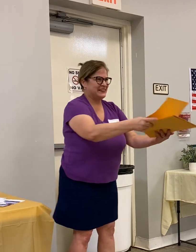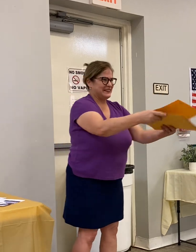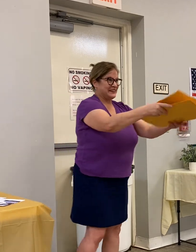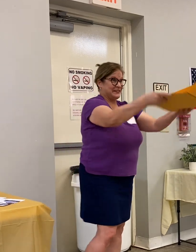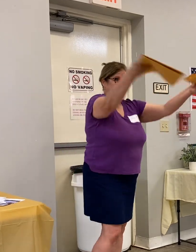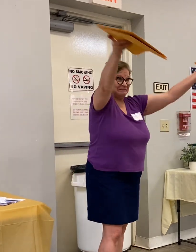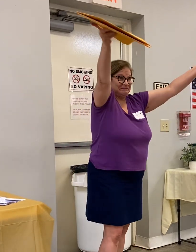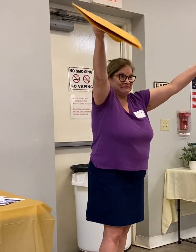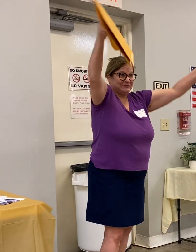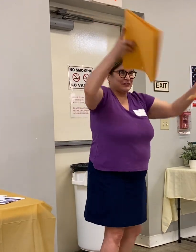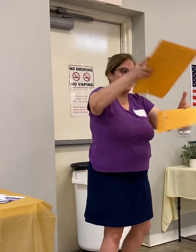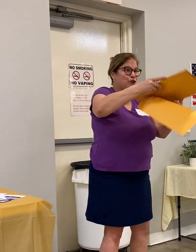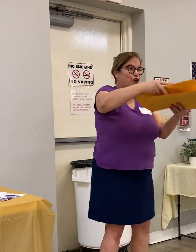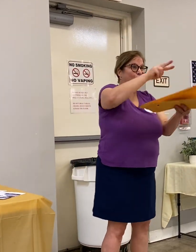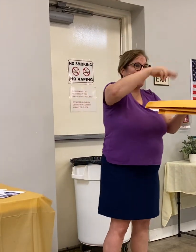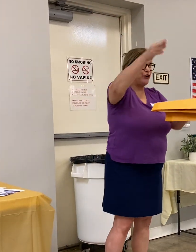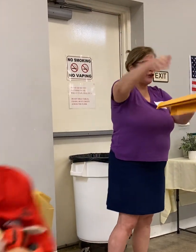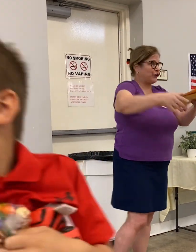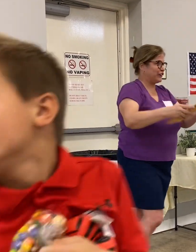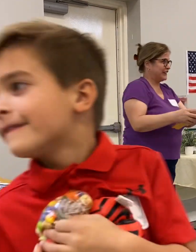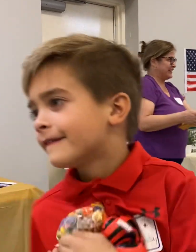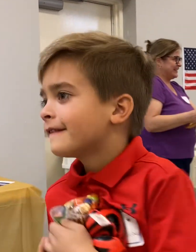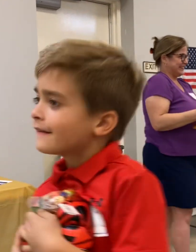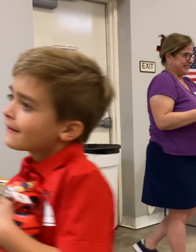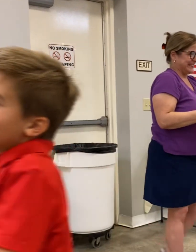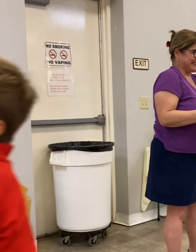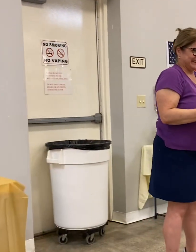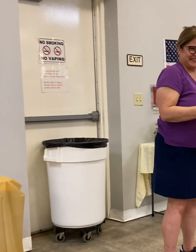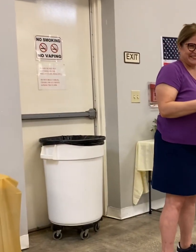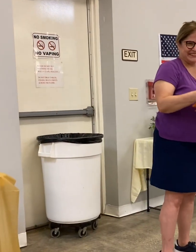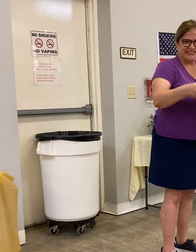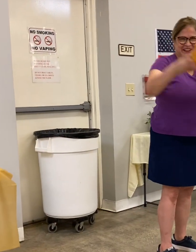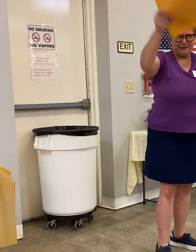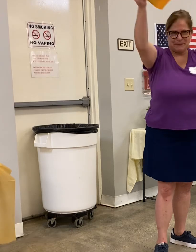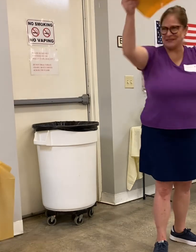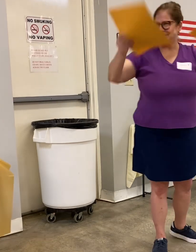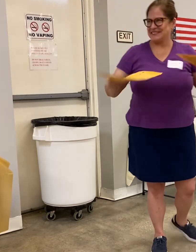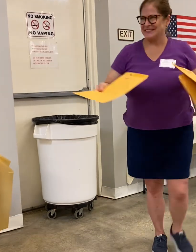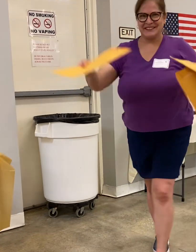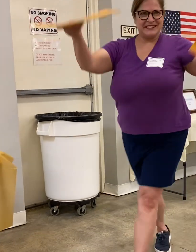So thank you very much for videoing me. And y'all can look through these here. Thank you.